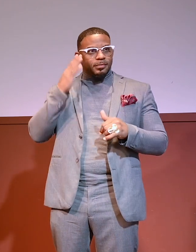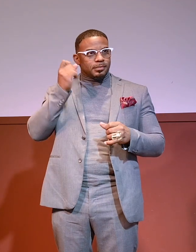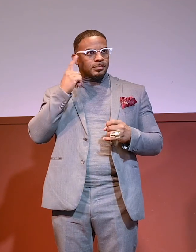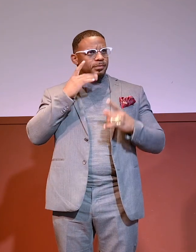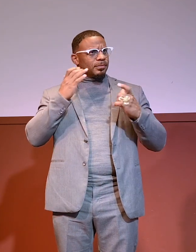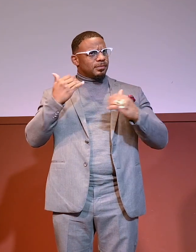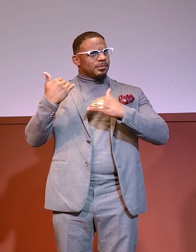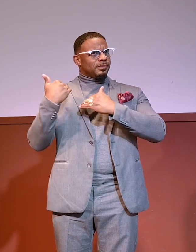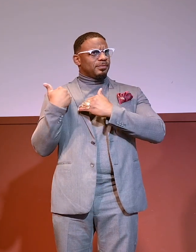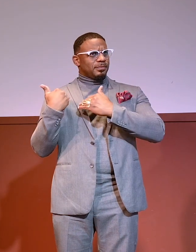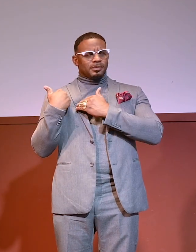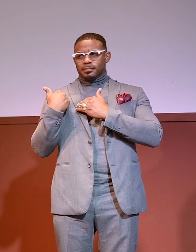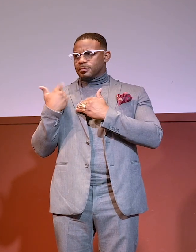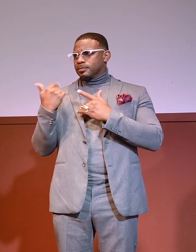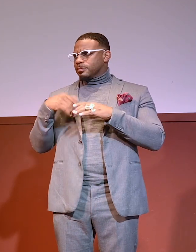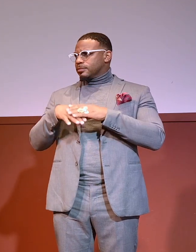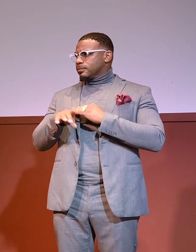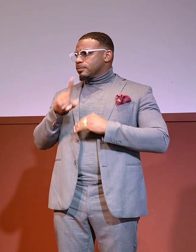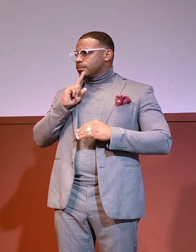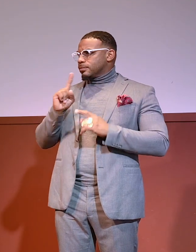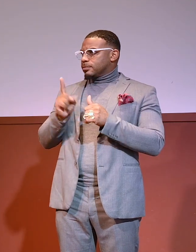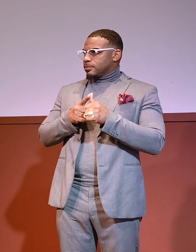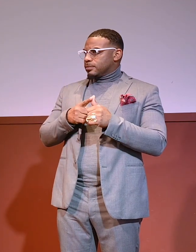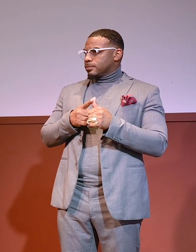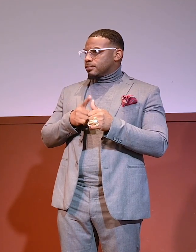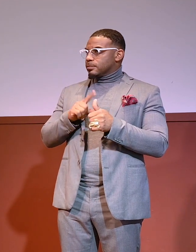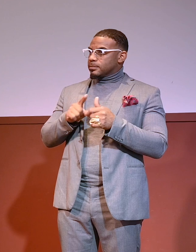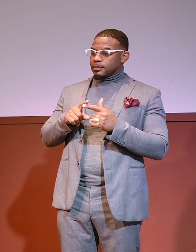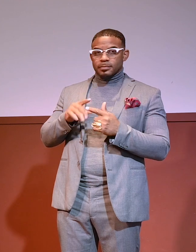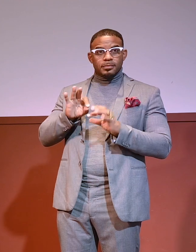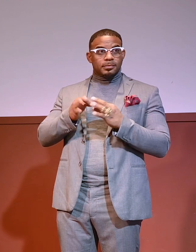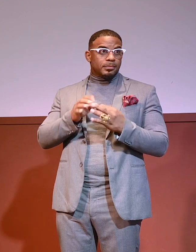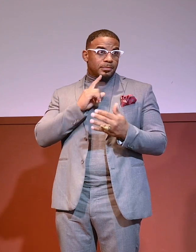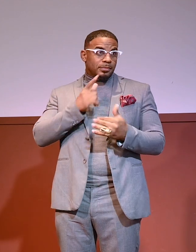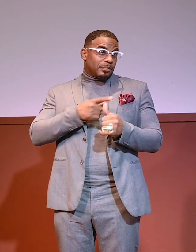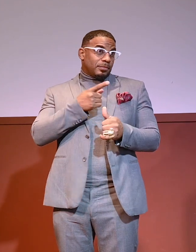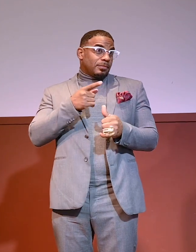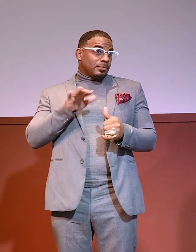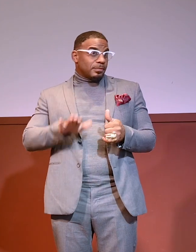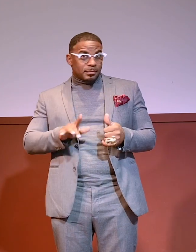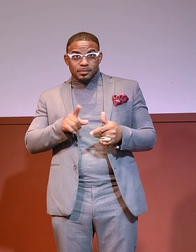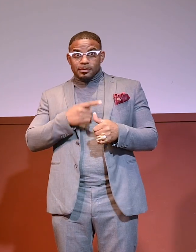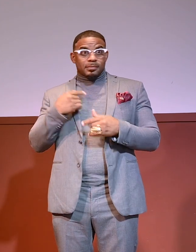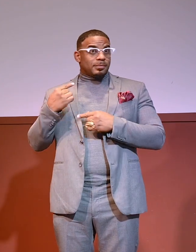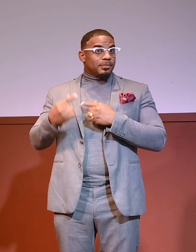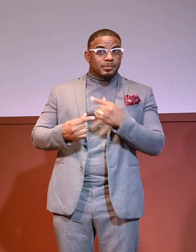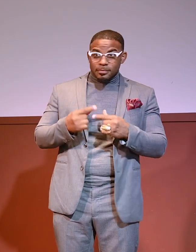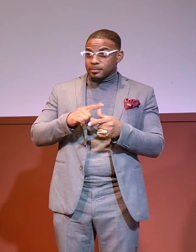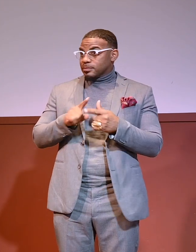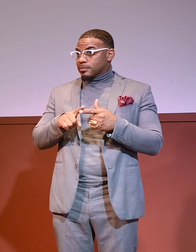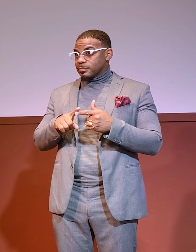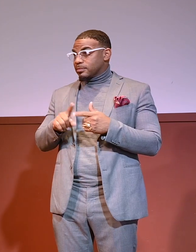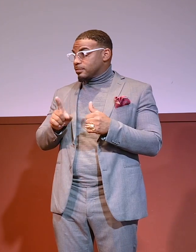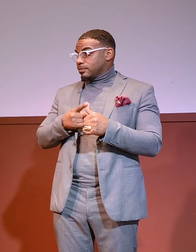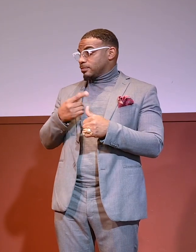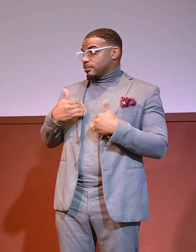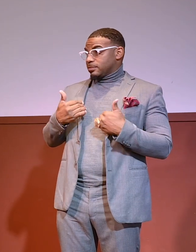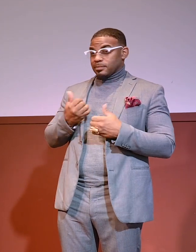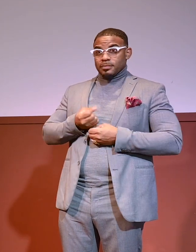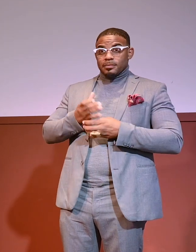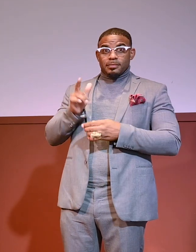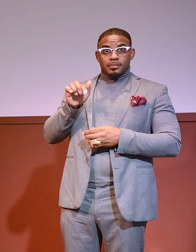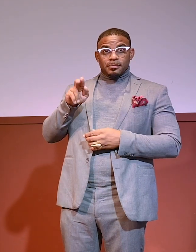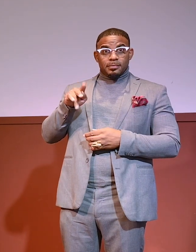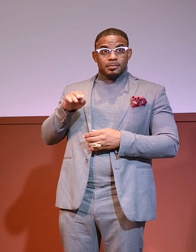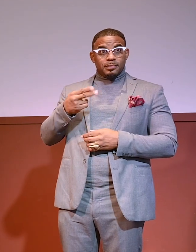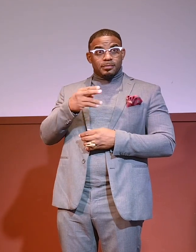there's a great responsibility that comes with being the first, whether that means being the first child, first generation, or the first Youth Poet Laureate